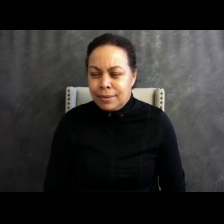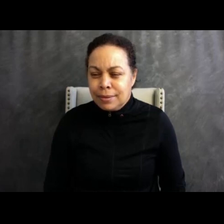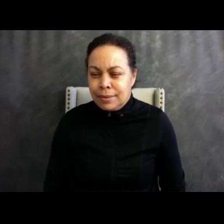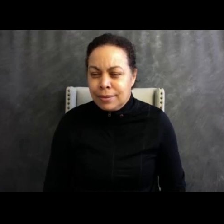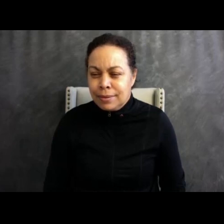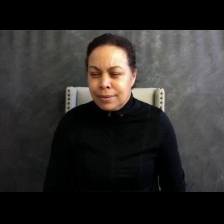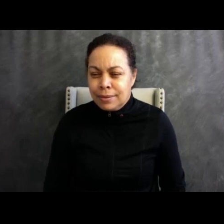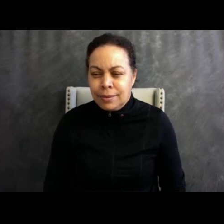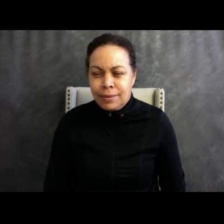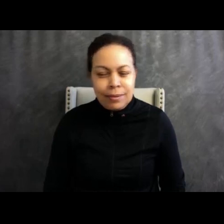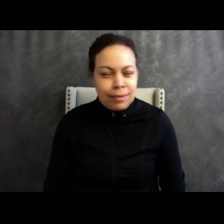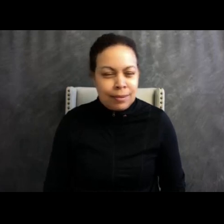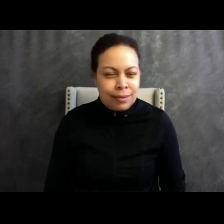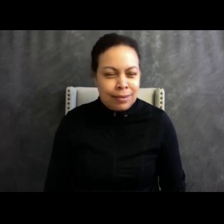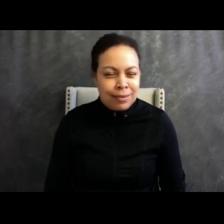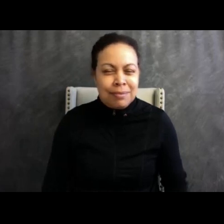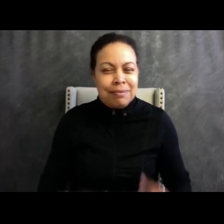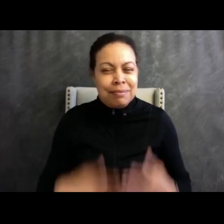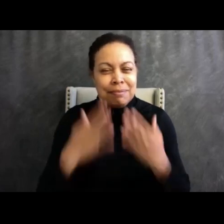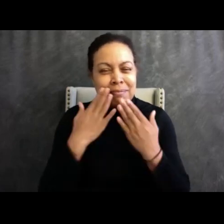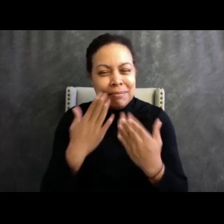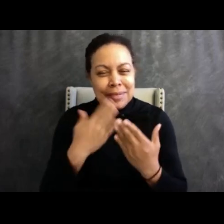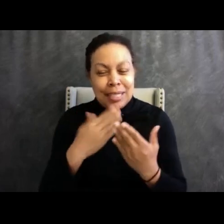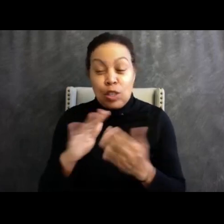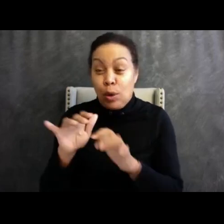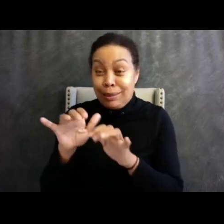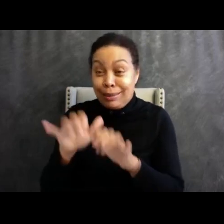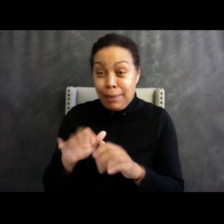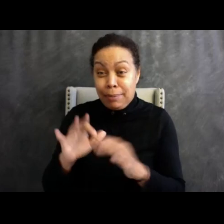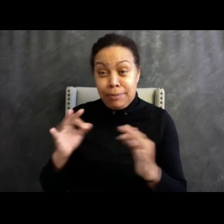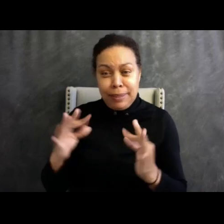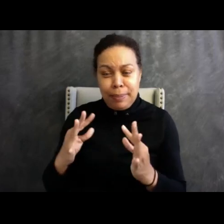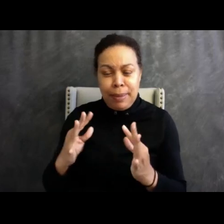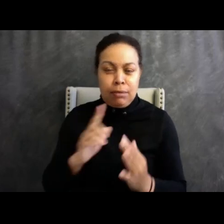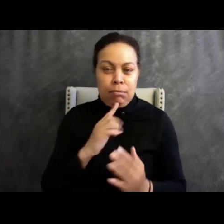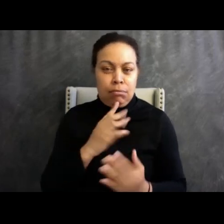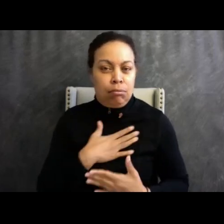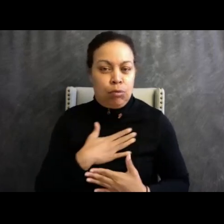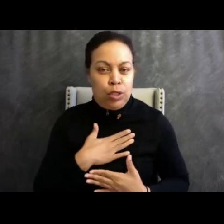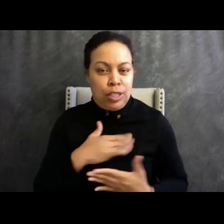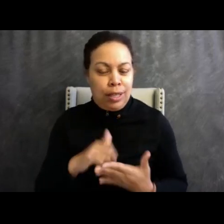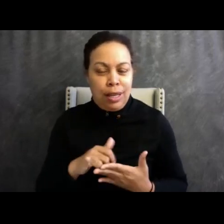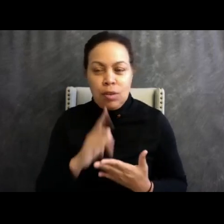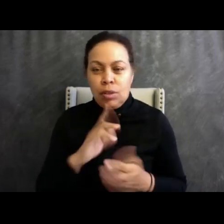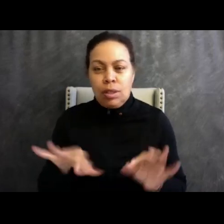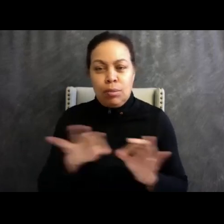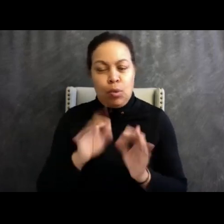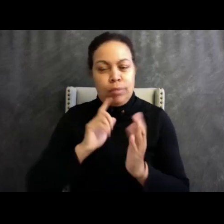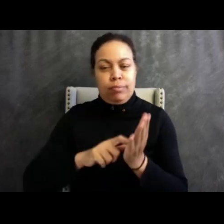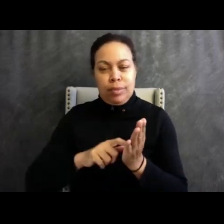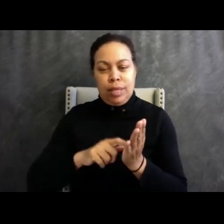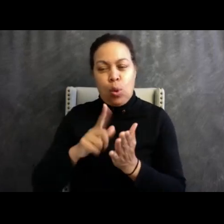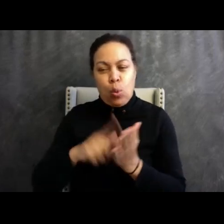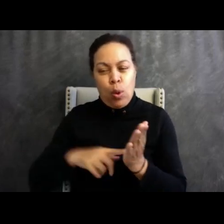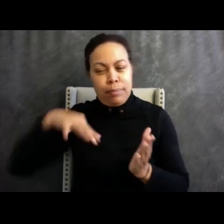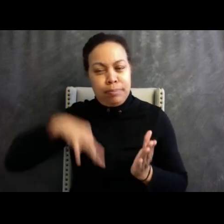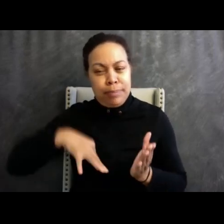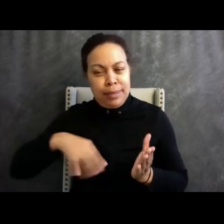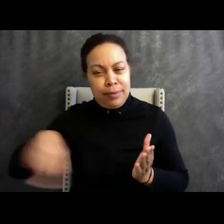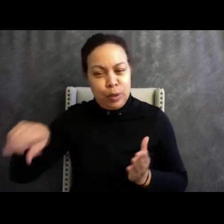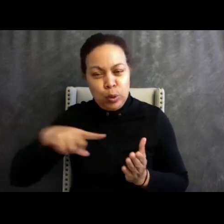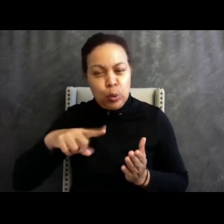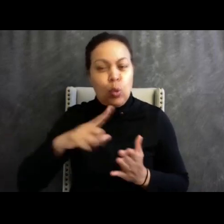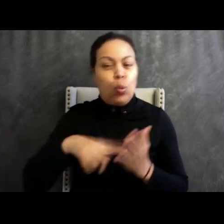Thank you all. We really appreciate your feedback. It's really important to us to help know what's made an impact on you, what might still continue to be something